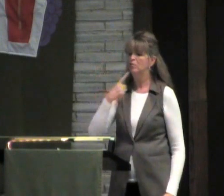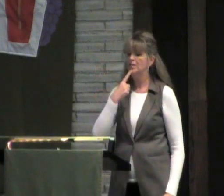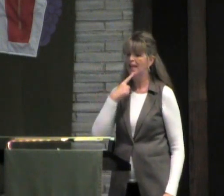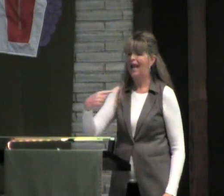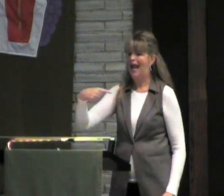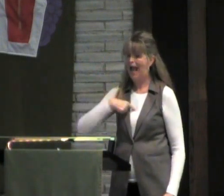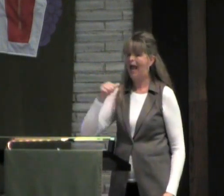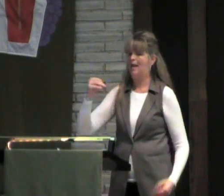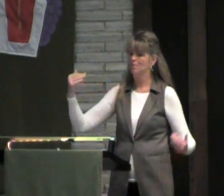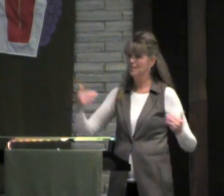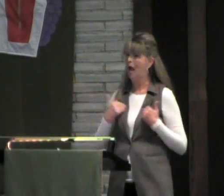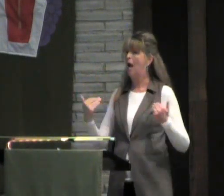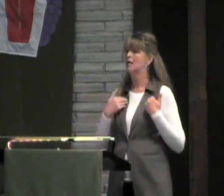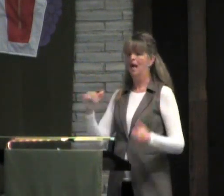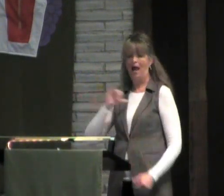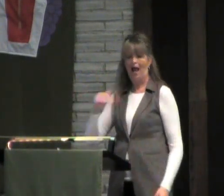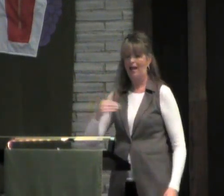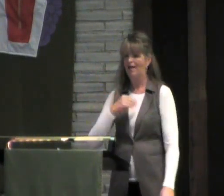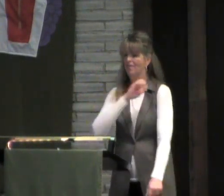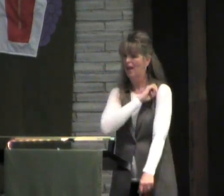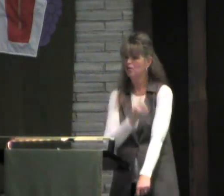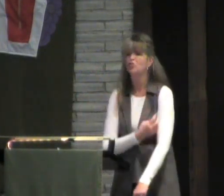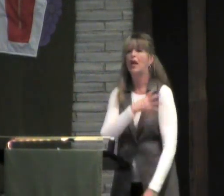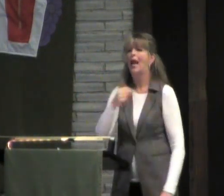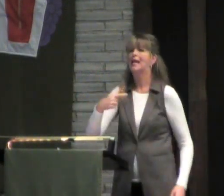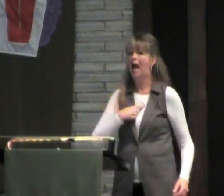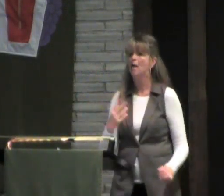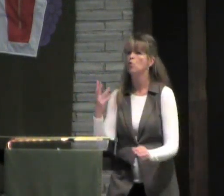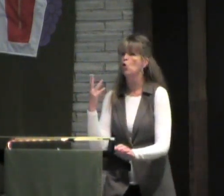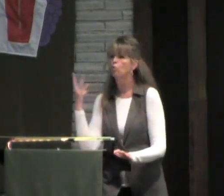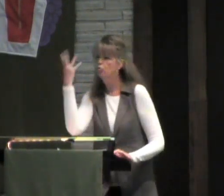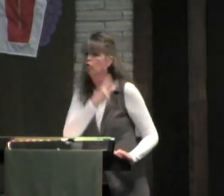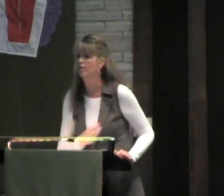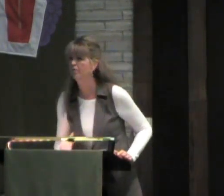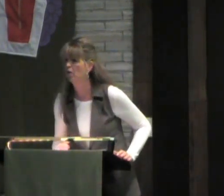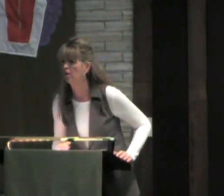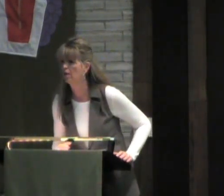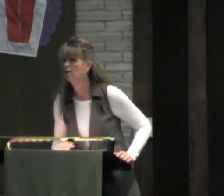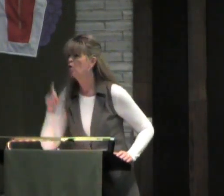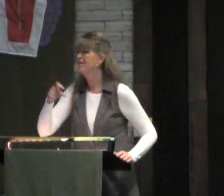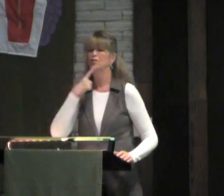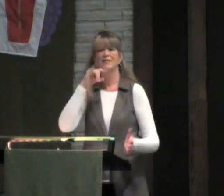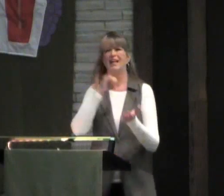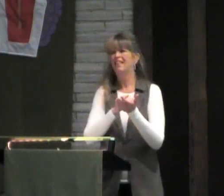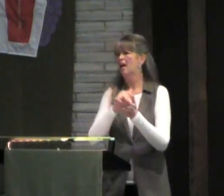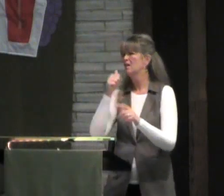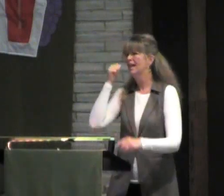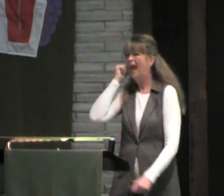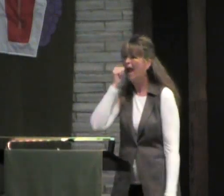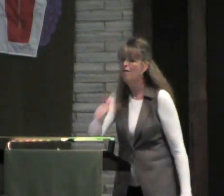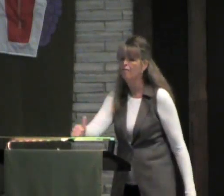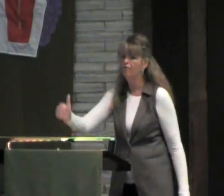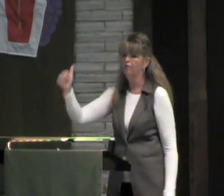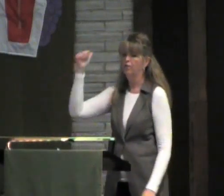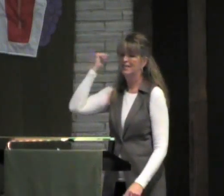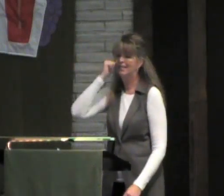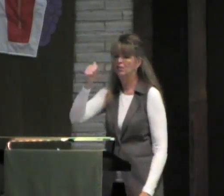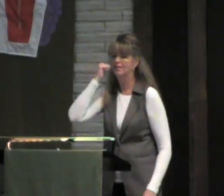And women, you need to say, I am young, I have energy, and I am beautiful. You need to say that every